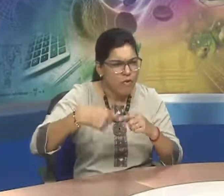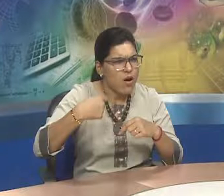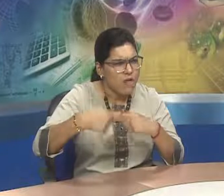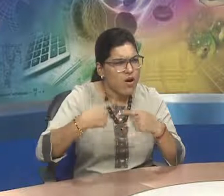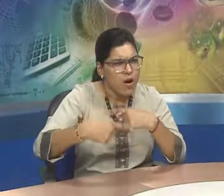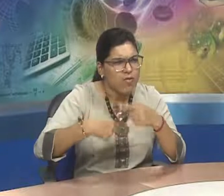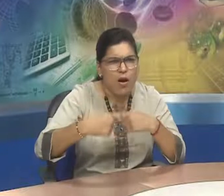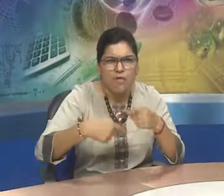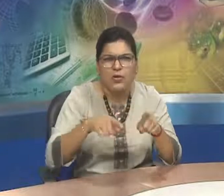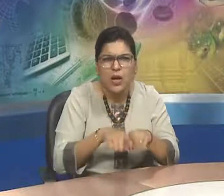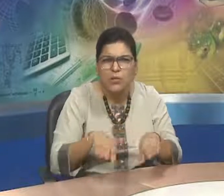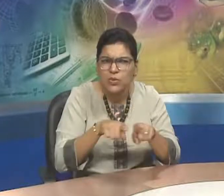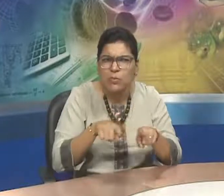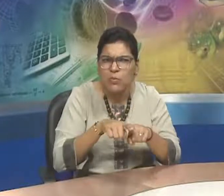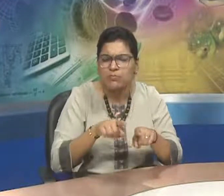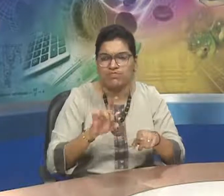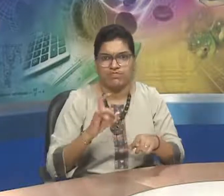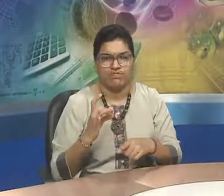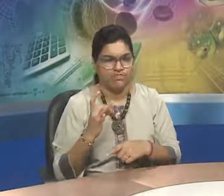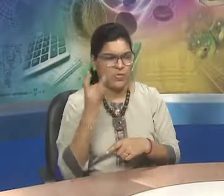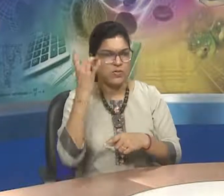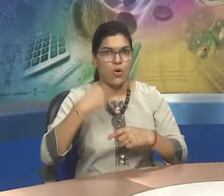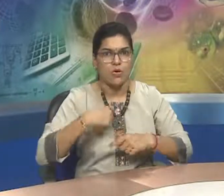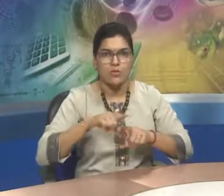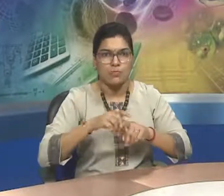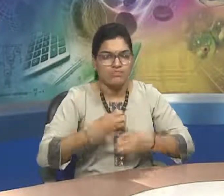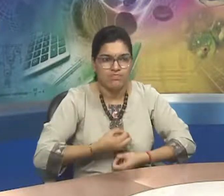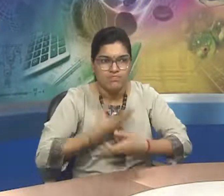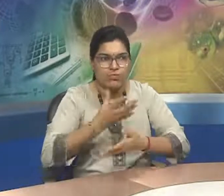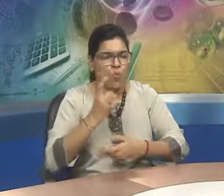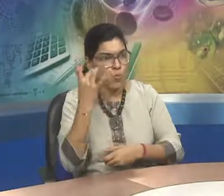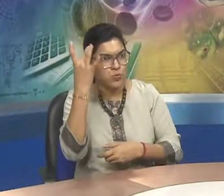A person who is being aggressive, being angry,